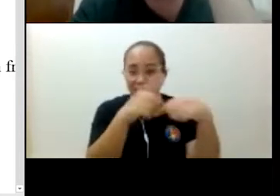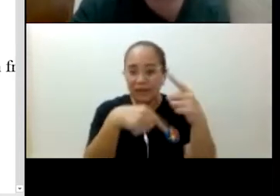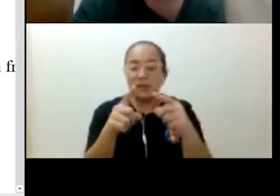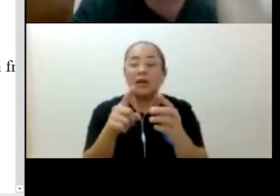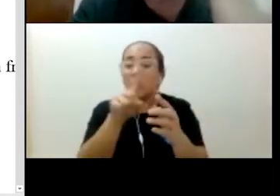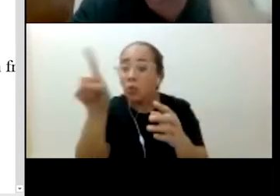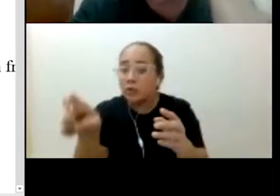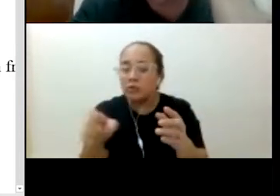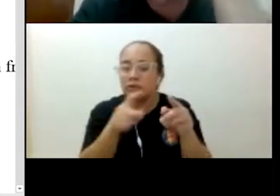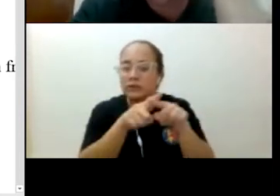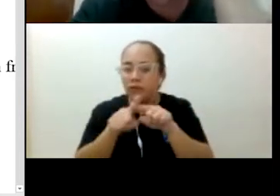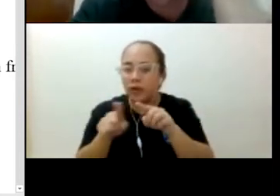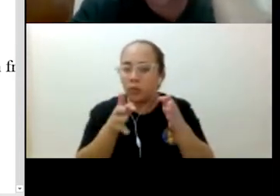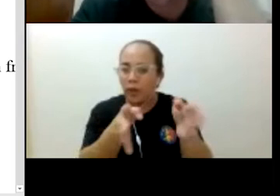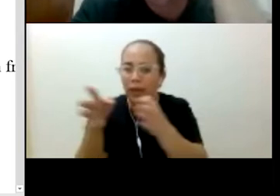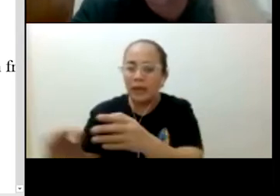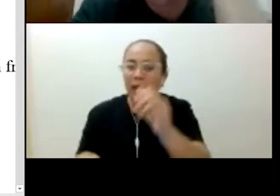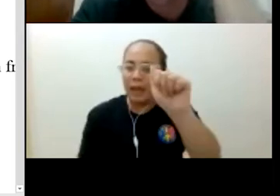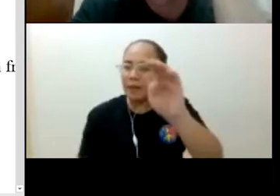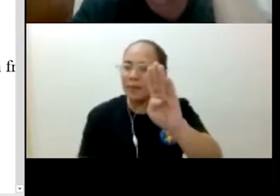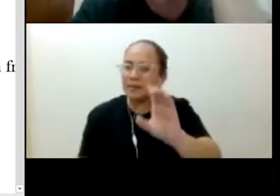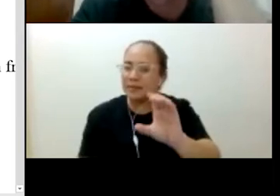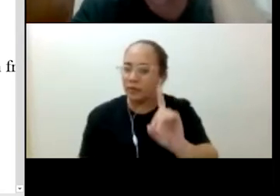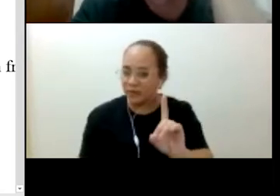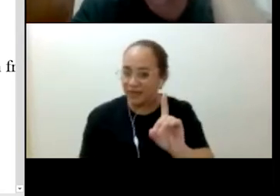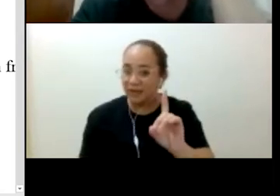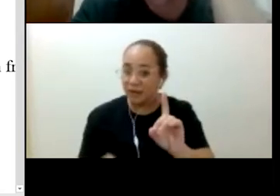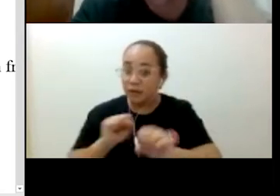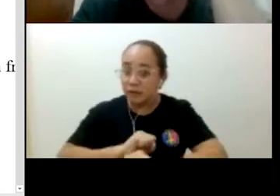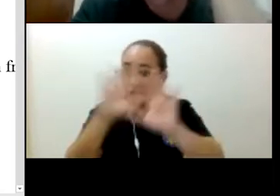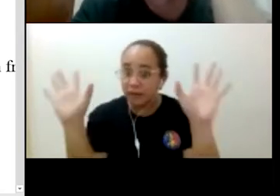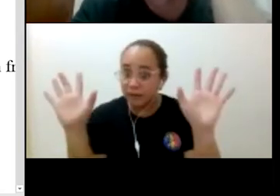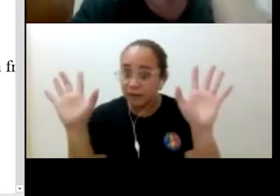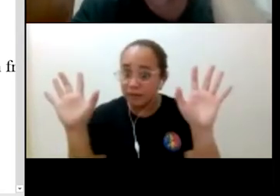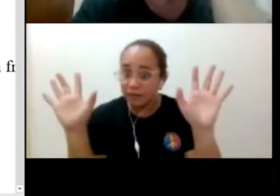ways, A, B, C, or D. Is that clear?